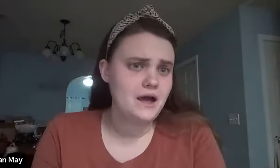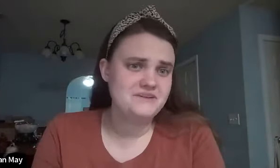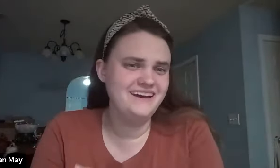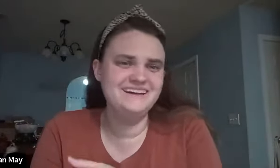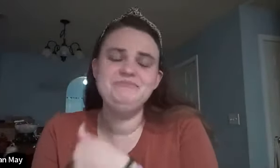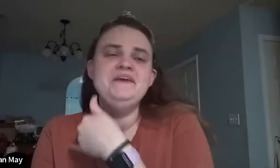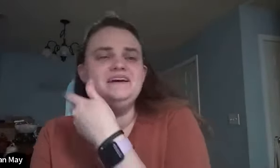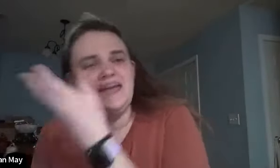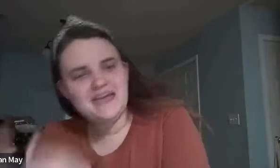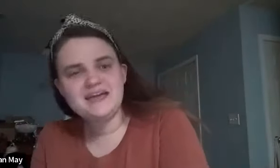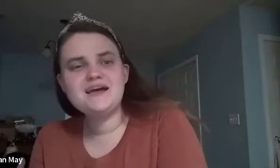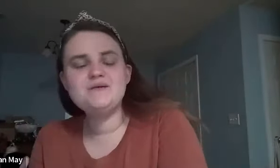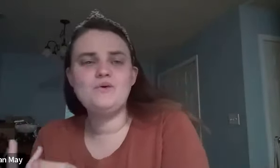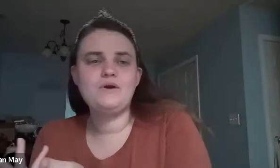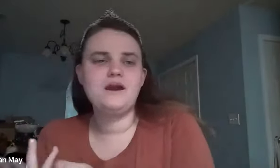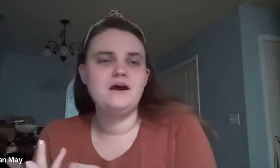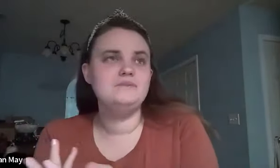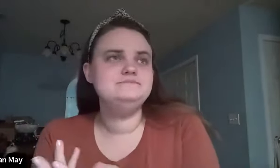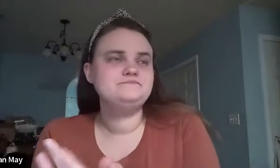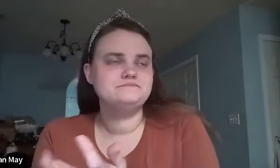ham, ham or